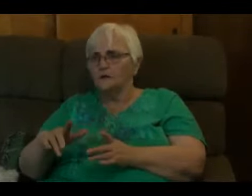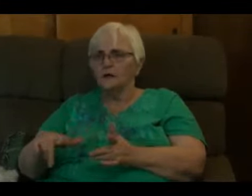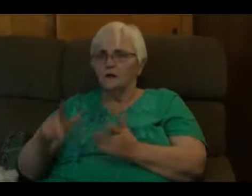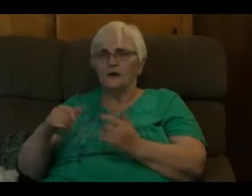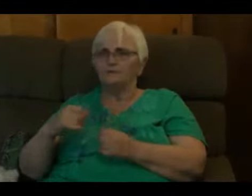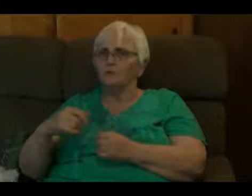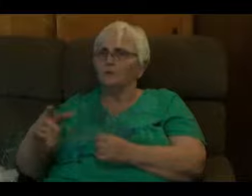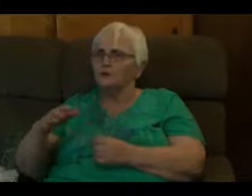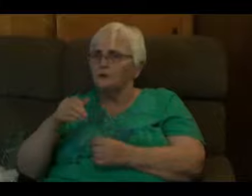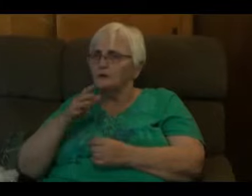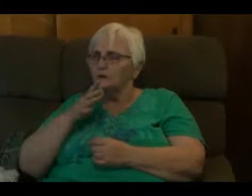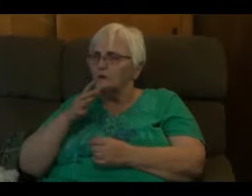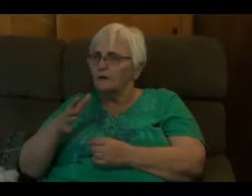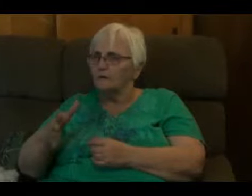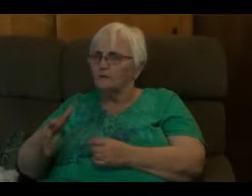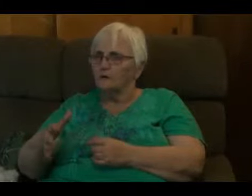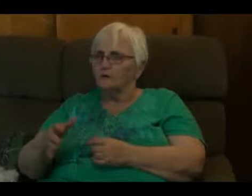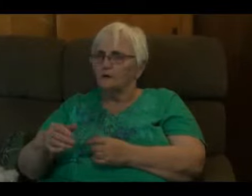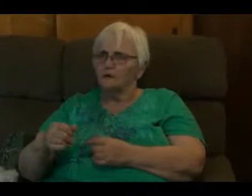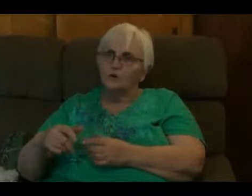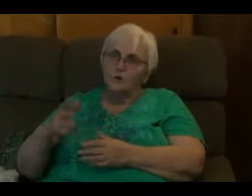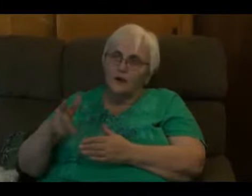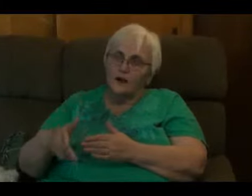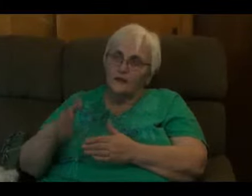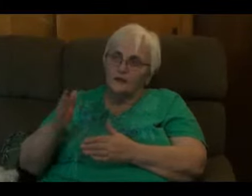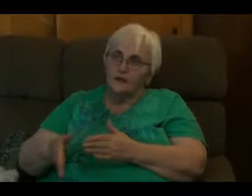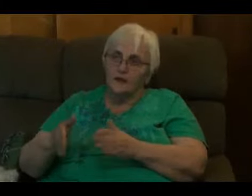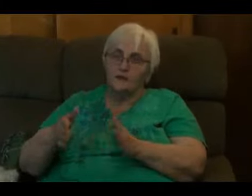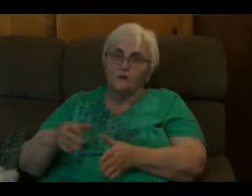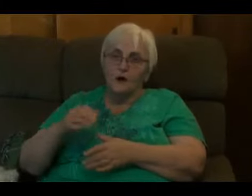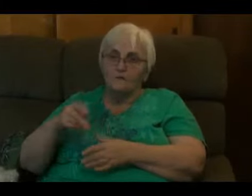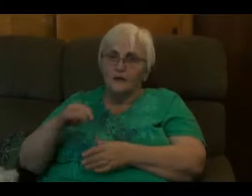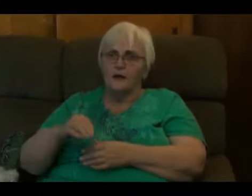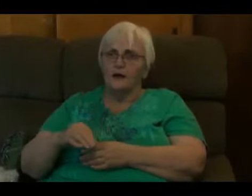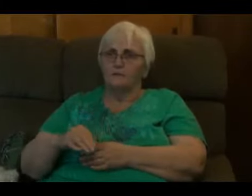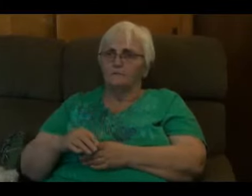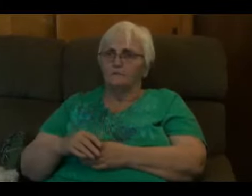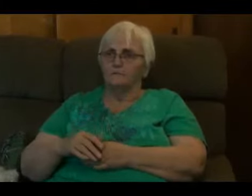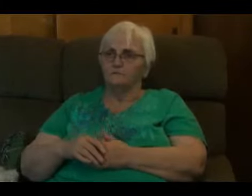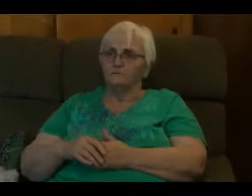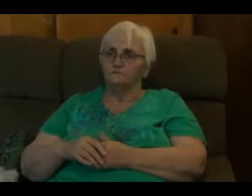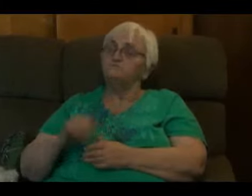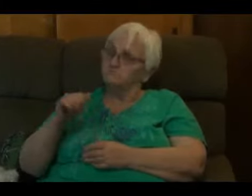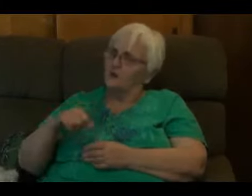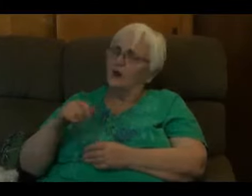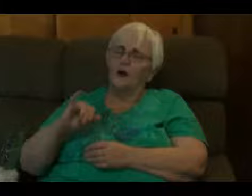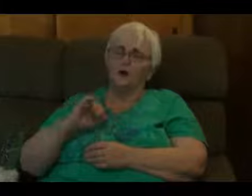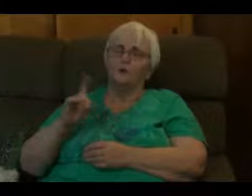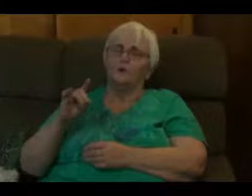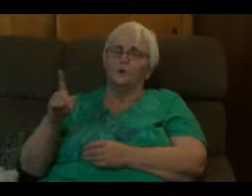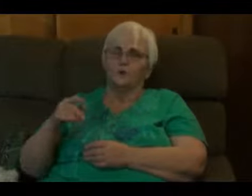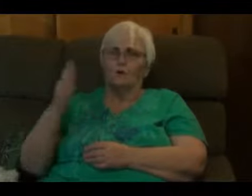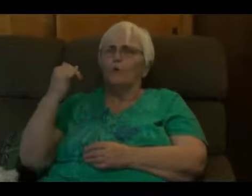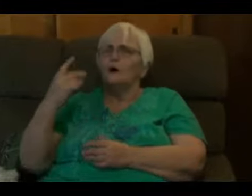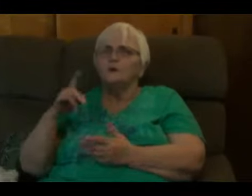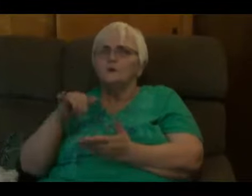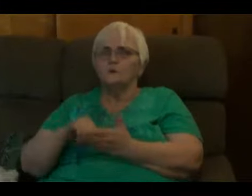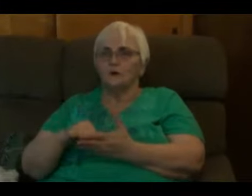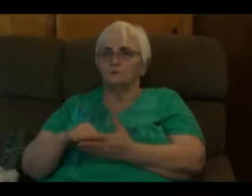went to her. Do you cut the ends off your ham? Yes, I do. Well, why do you do that? Because